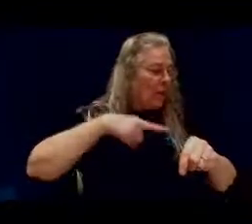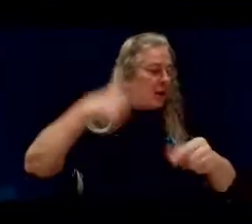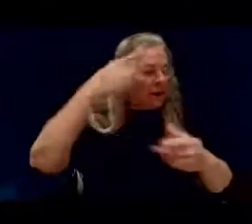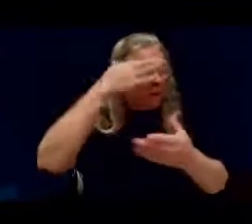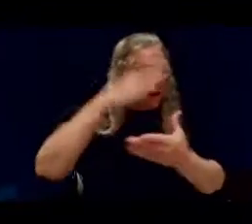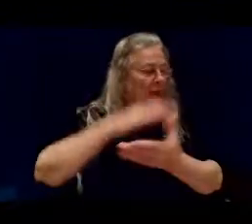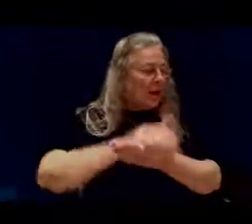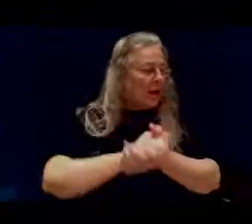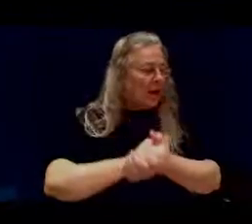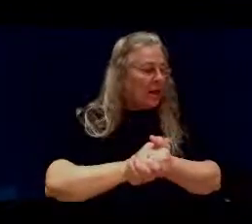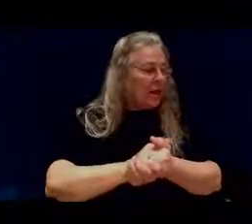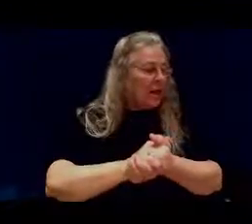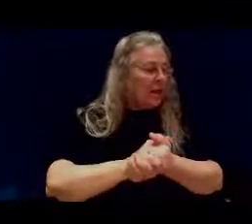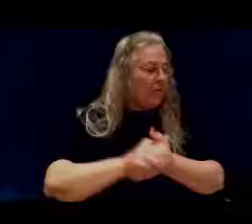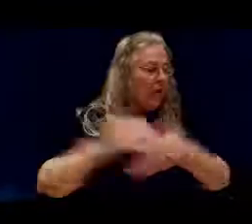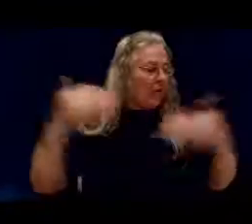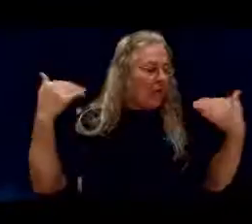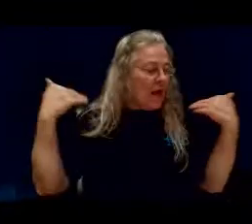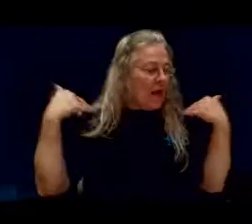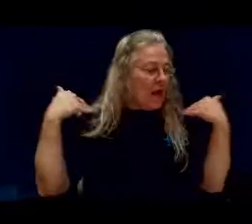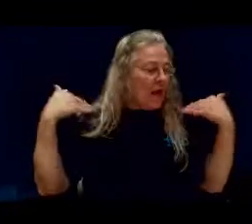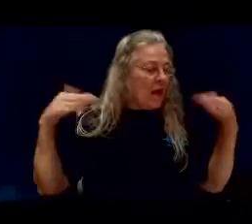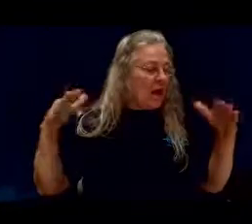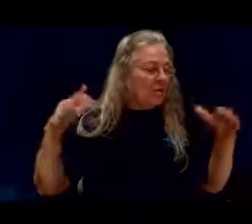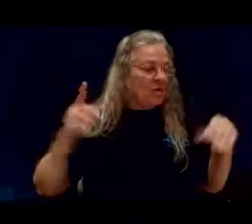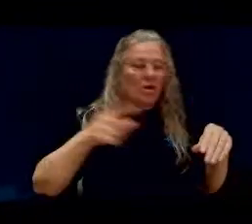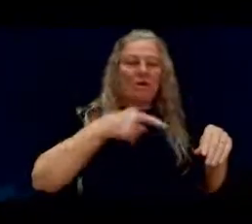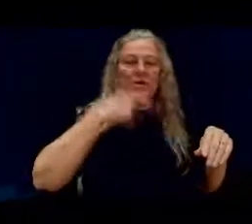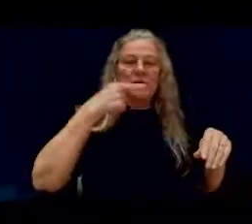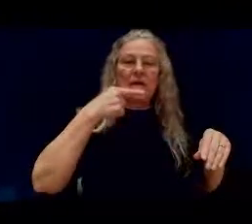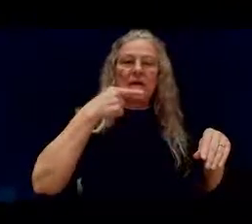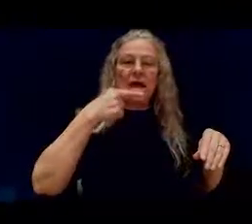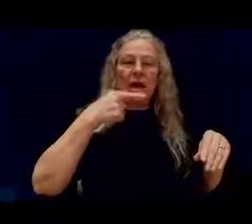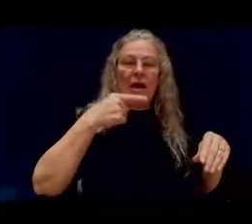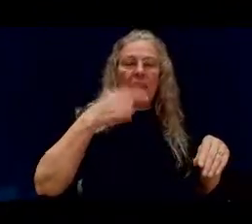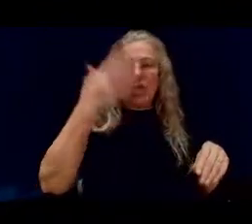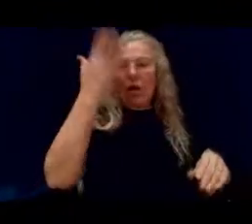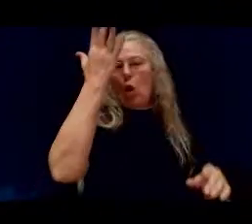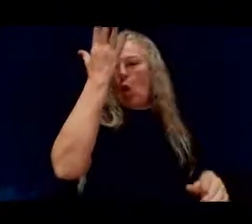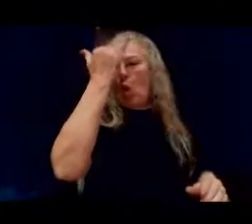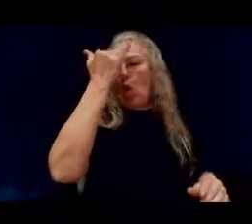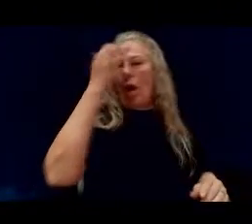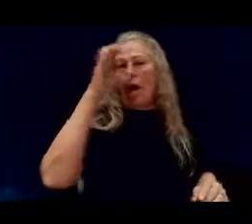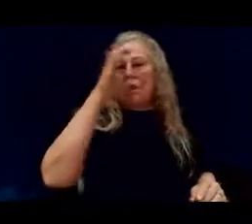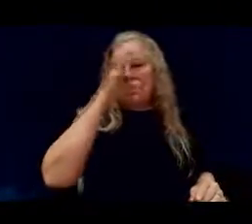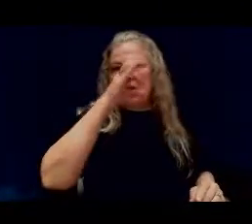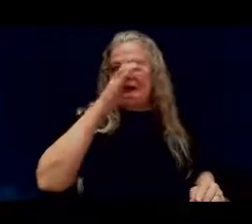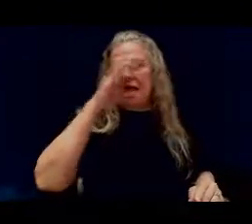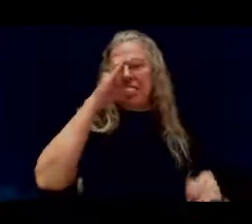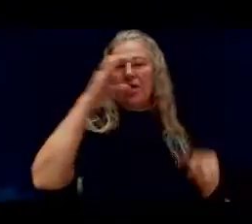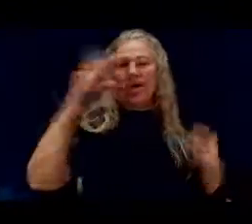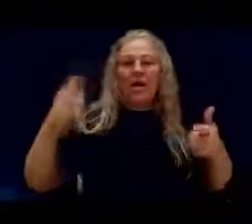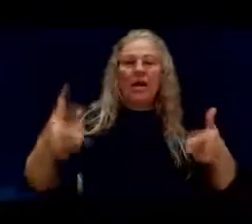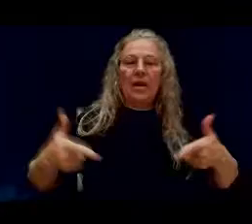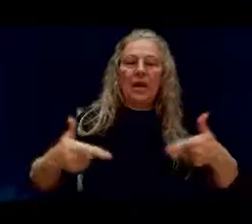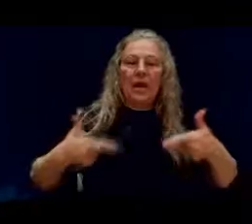we believe that angels said, why seek